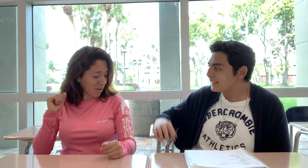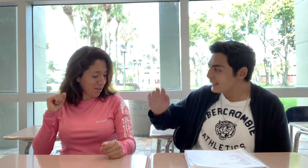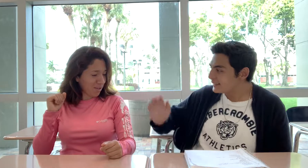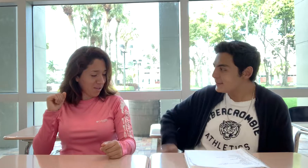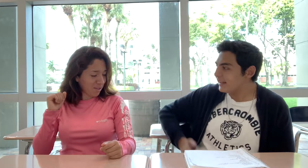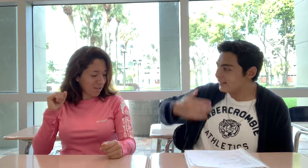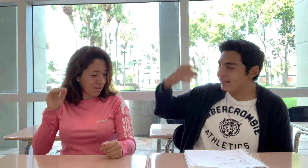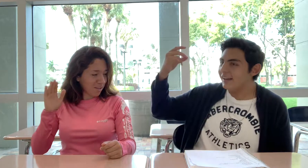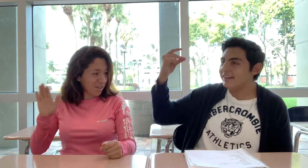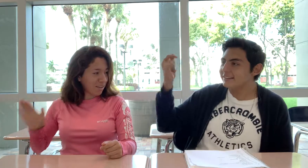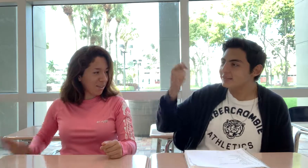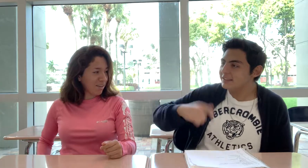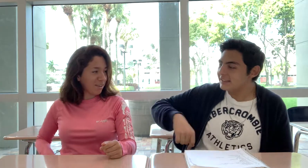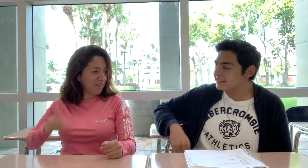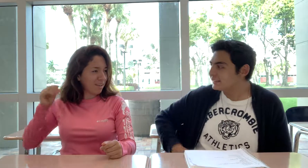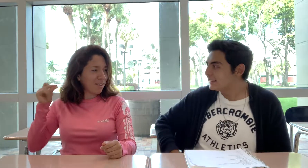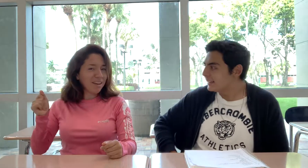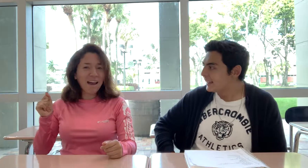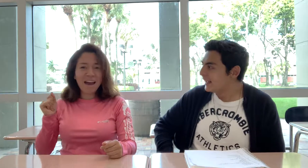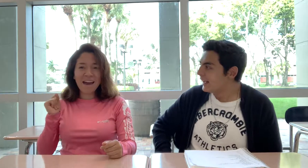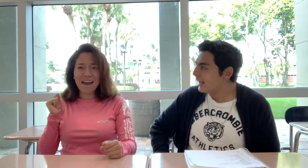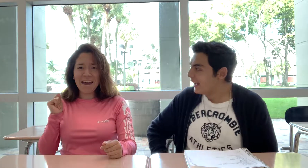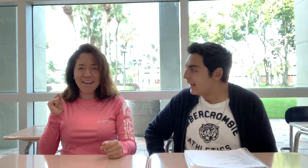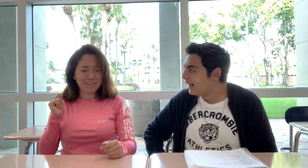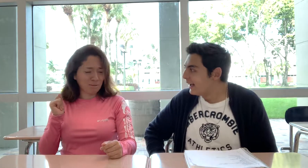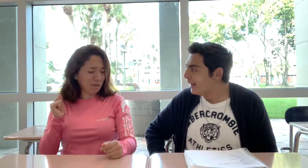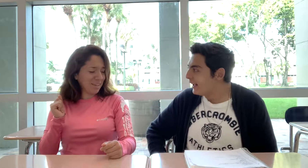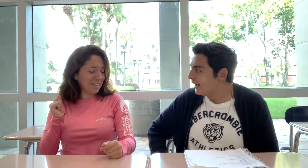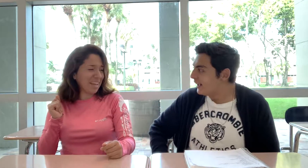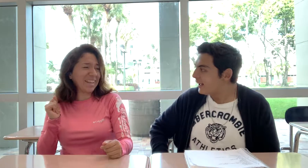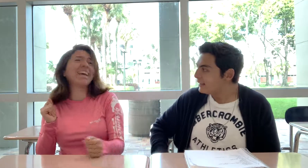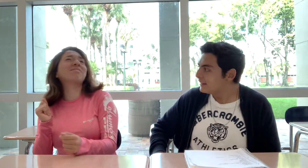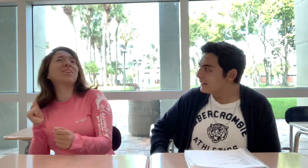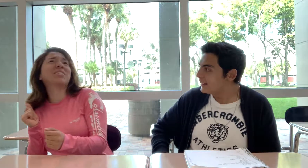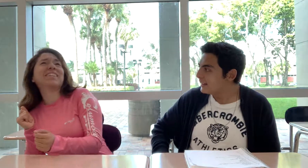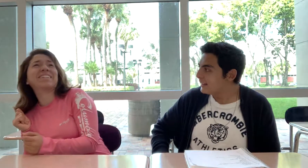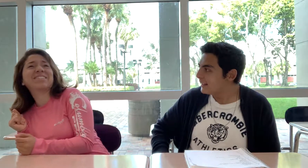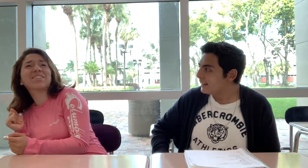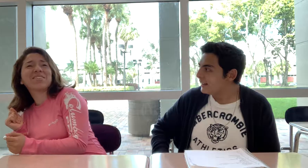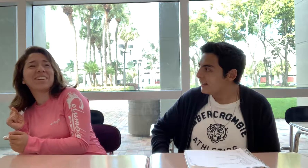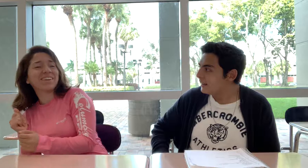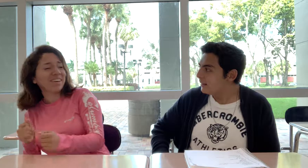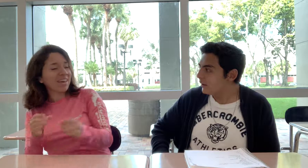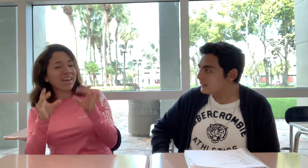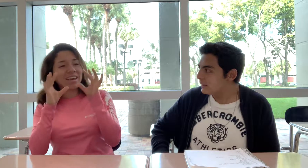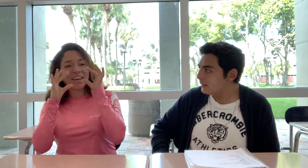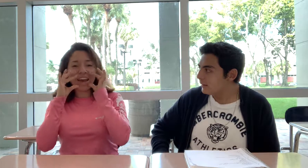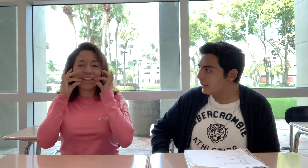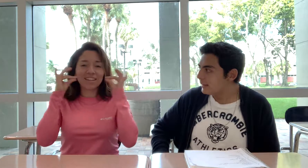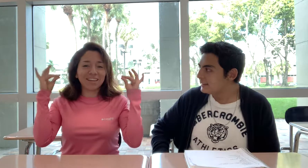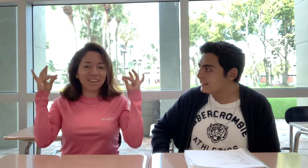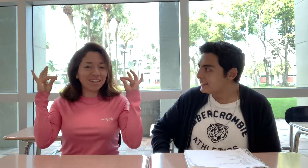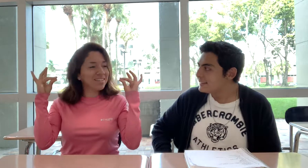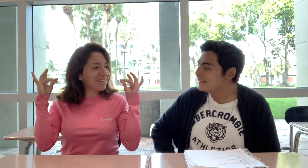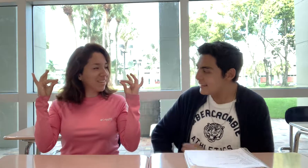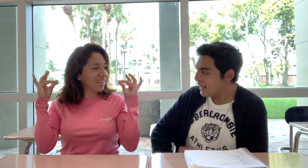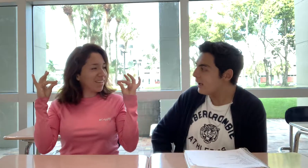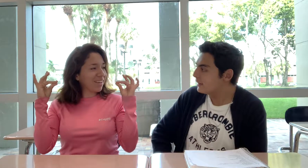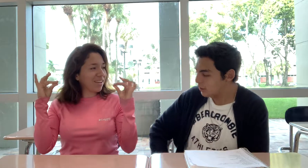Wait. Smack your leg and then do this. Why is that motion? It's so weird. Why not? Cat's like this. Yeah. And